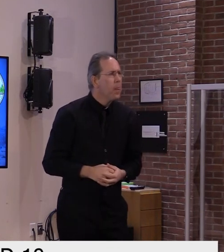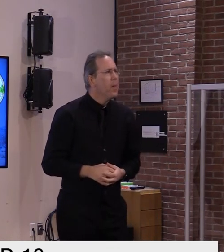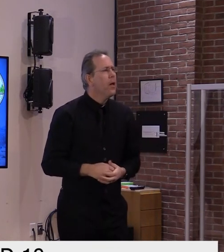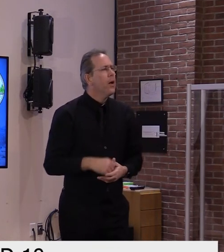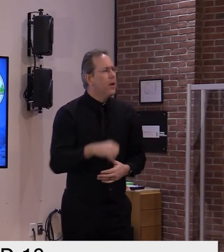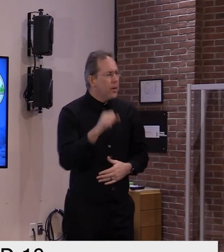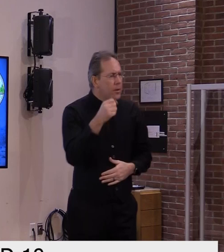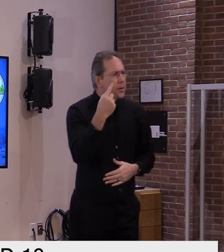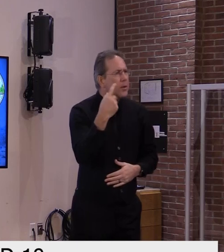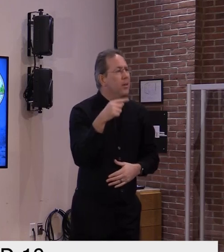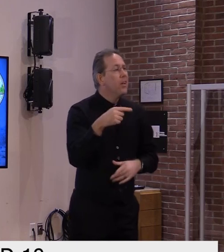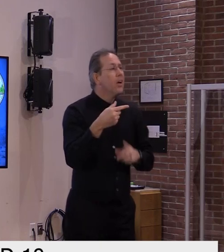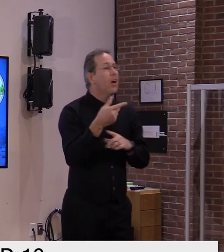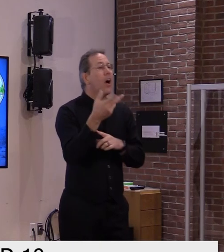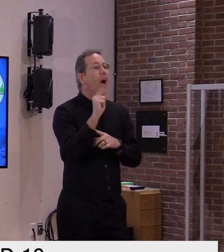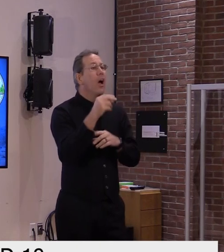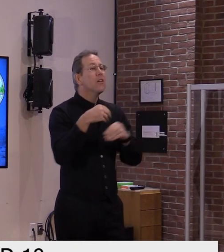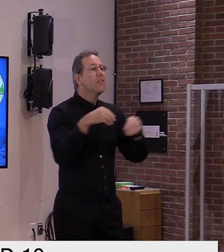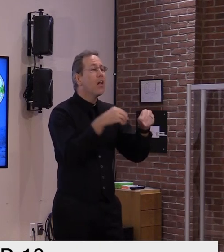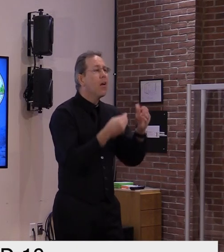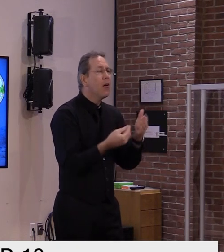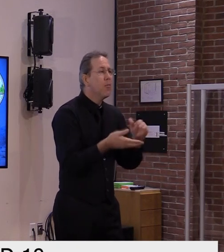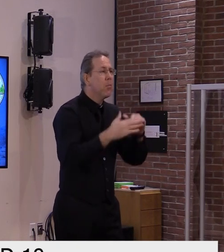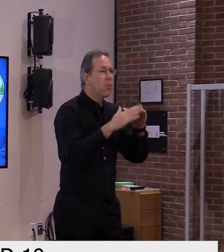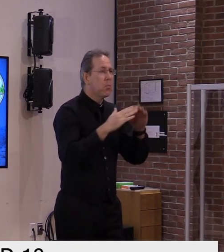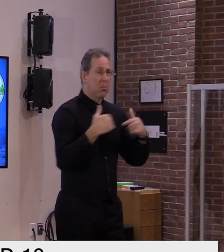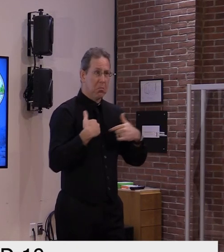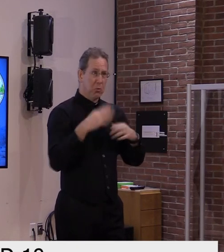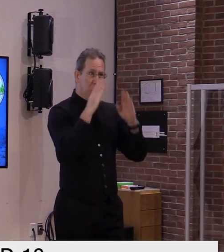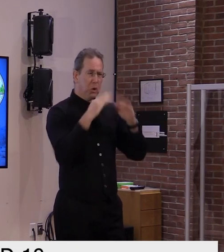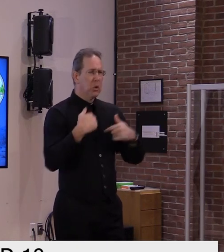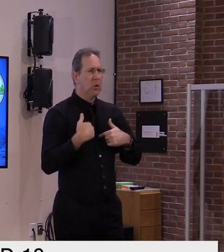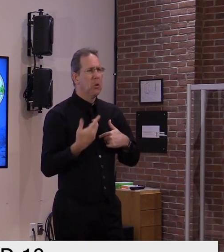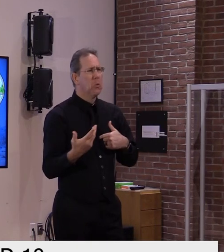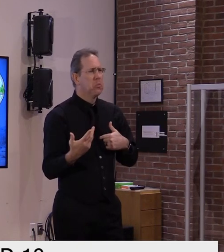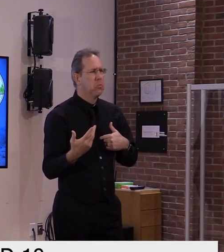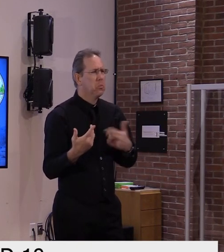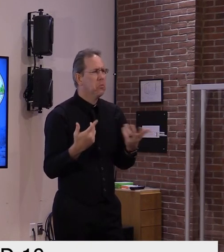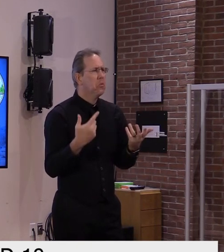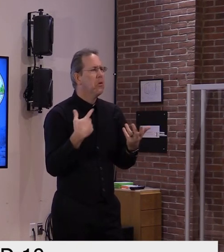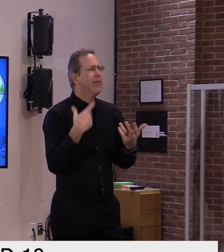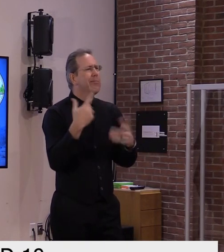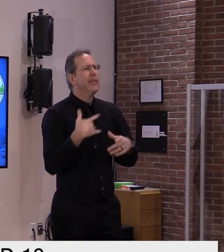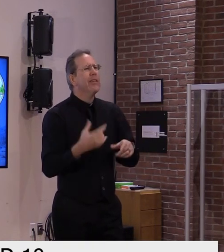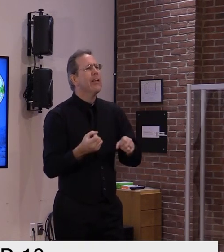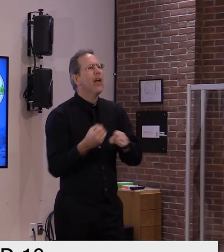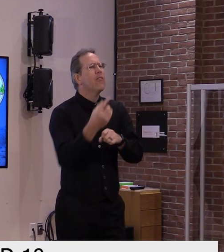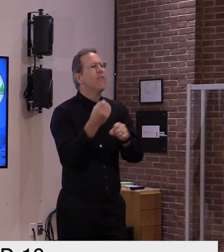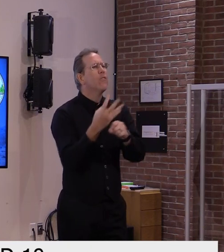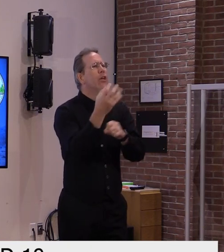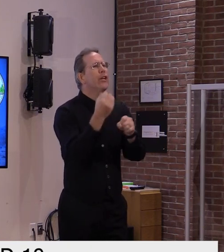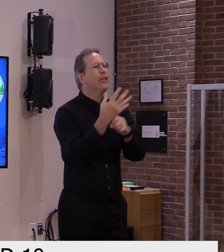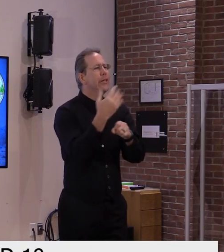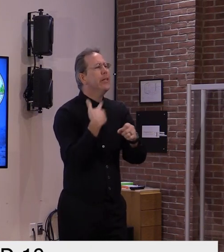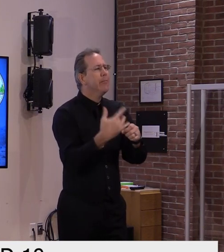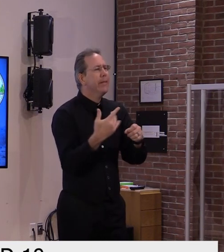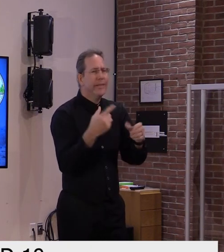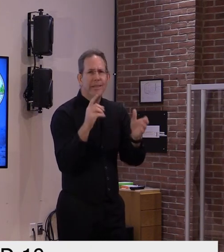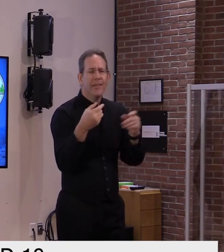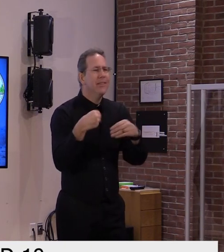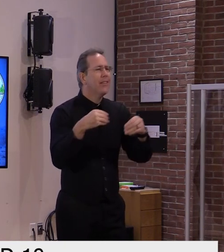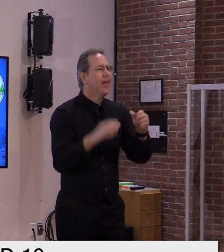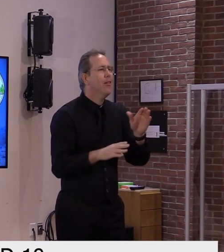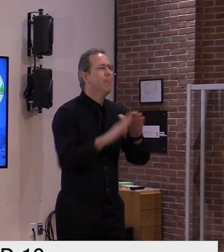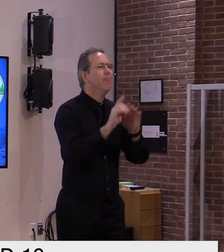of administration in Washington. That's a typical uptick that happens, although I am not familiar with specific statistics around gun